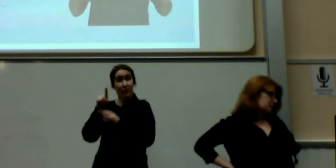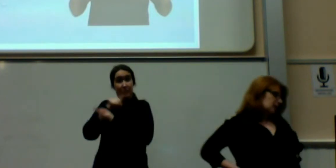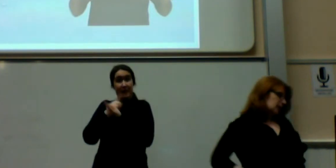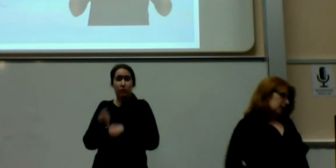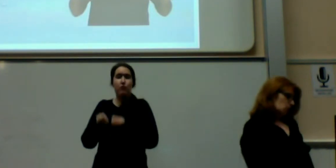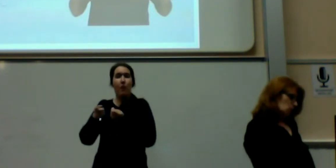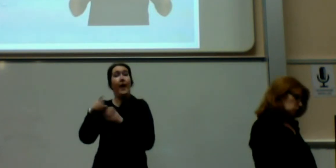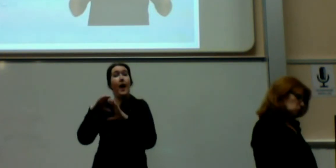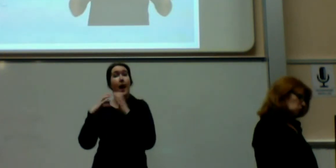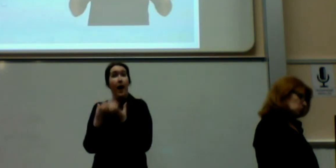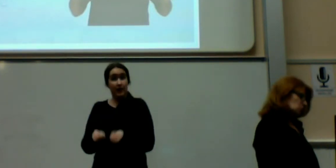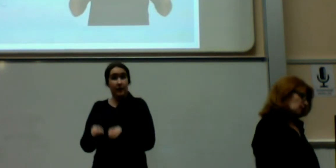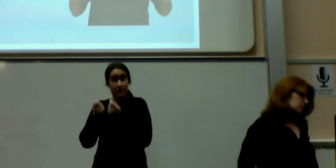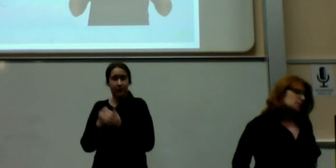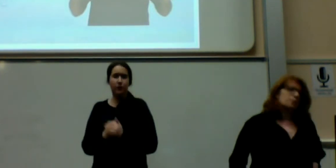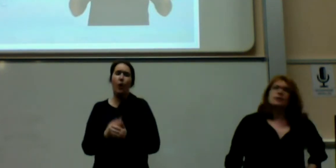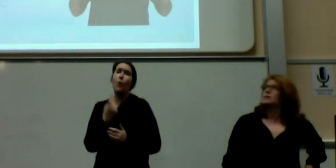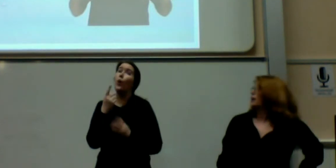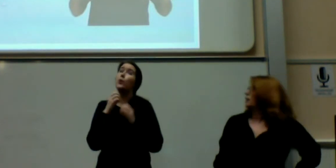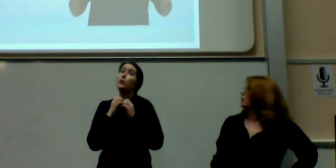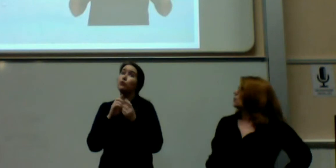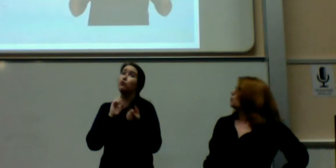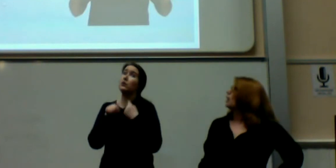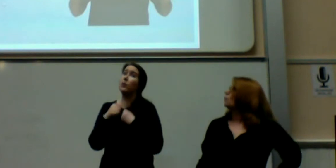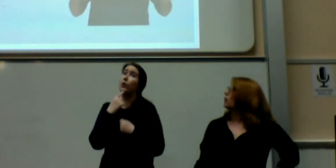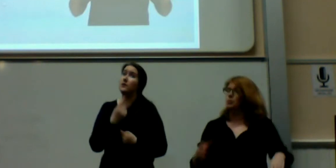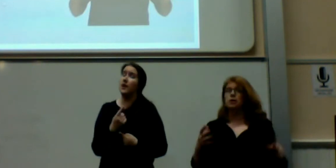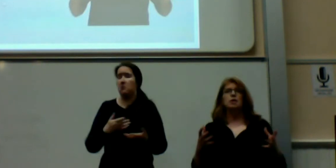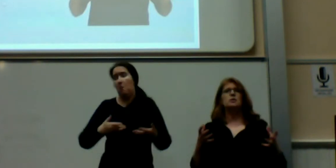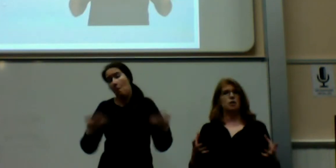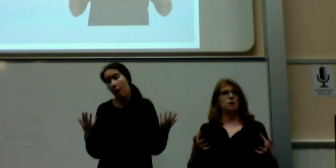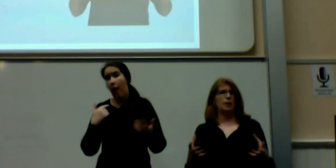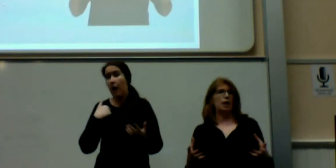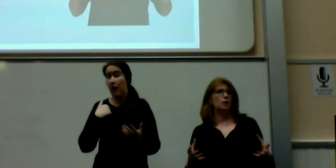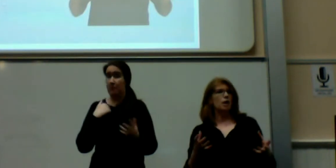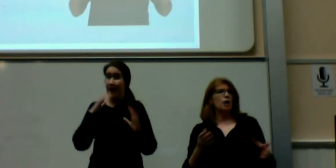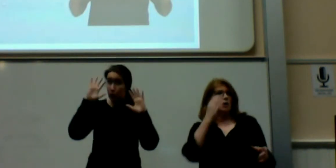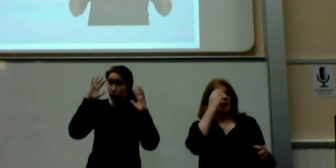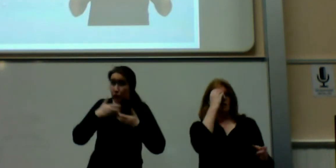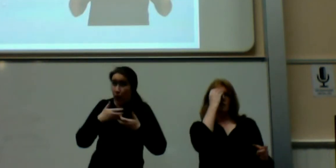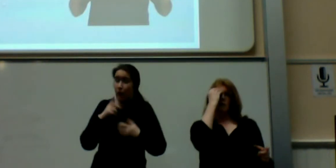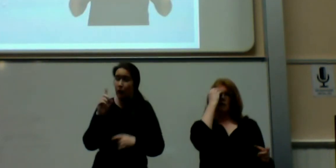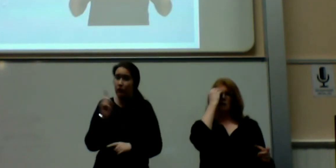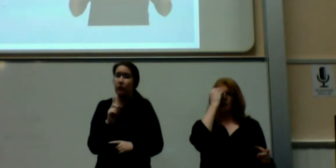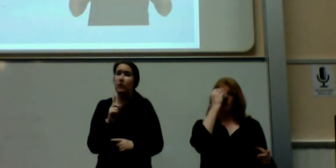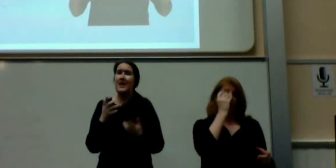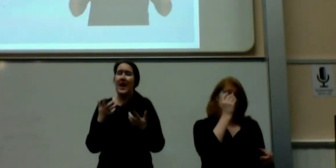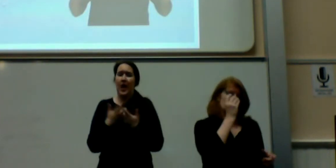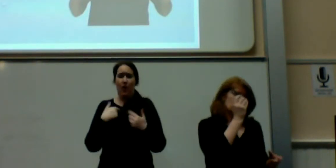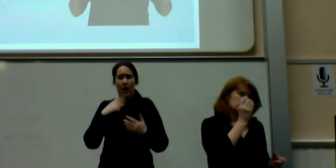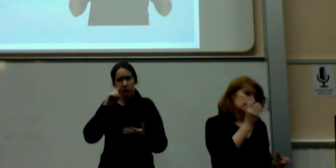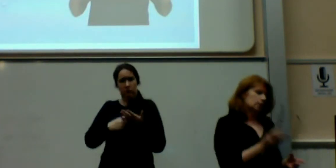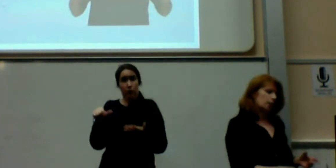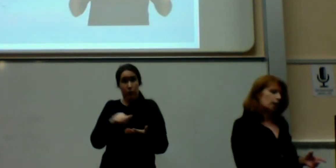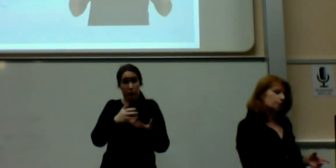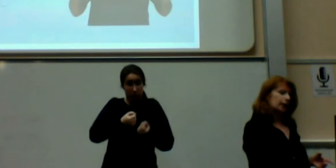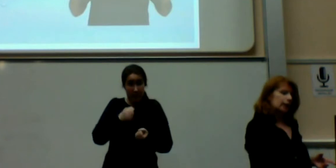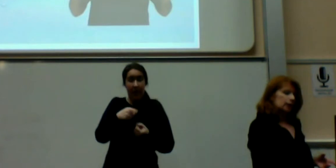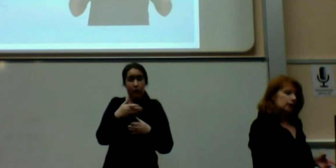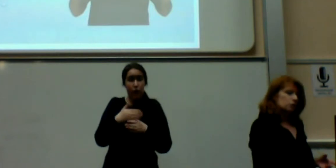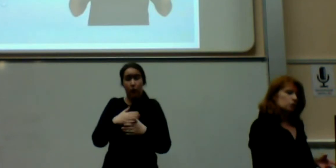class. And one student responded by saying, well, what I'm really concerned about when I decide to take a job or not take a